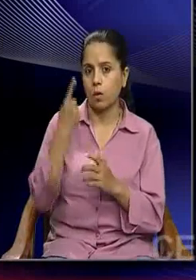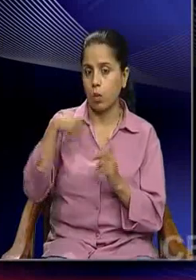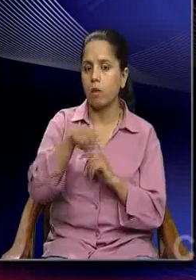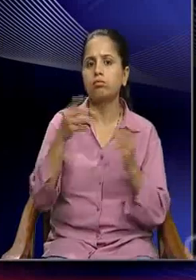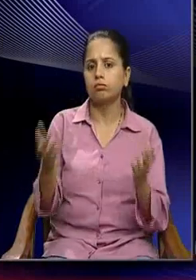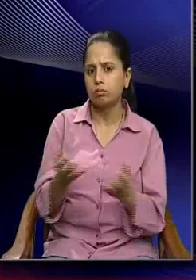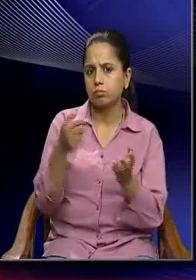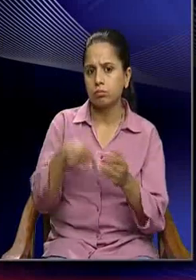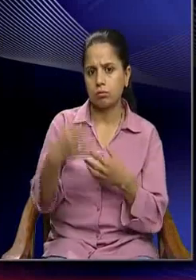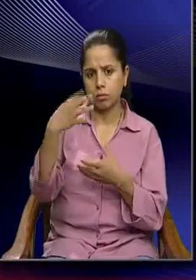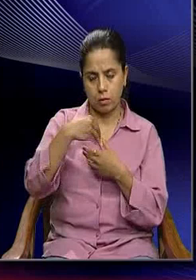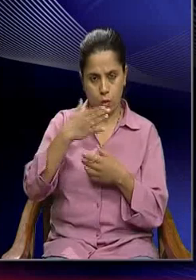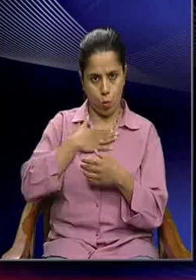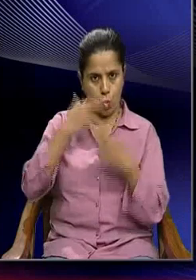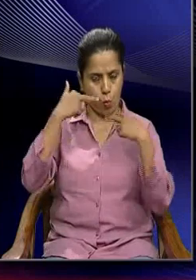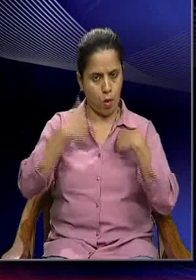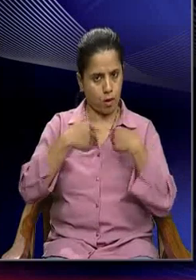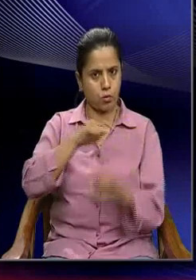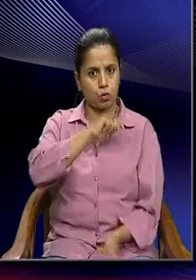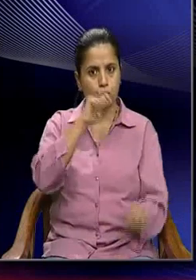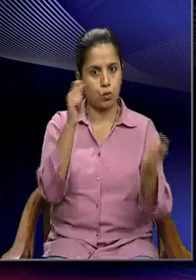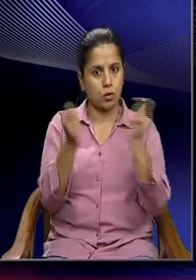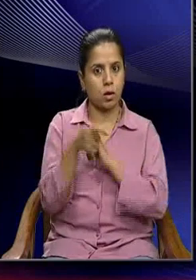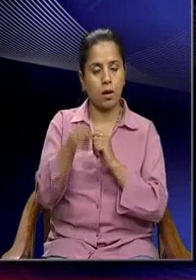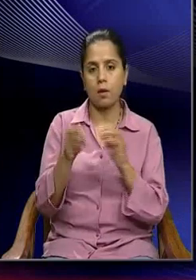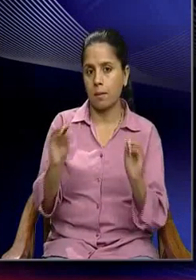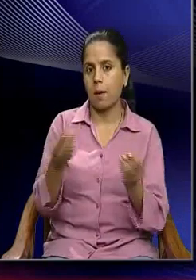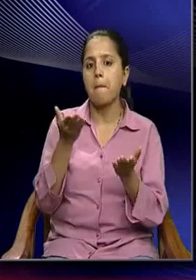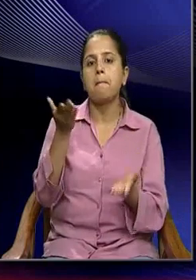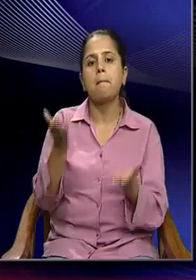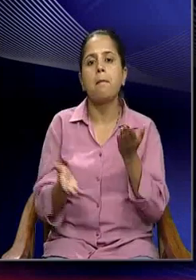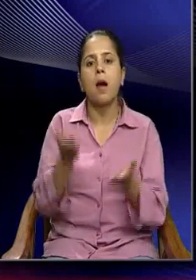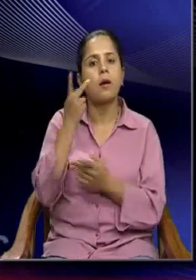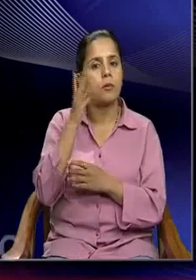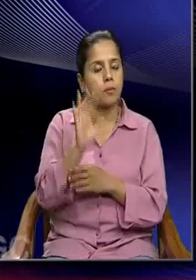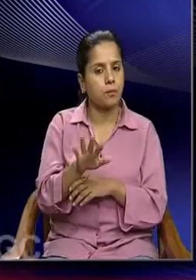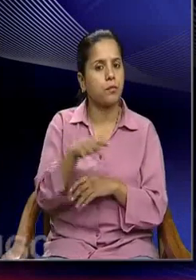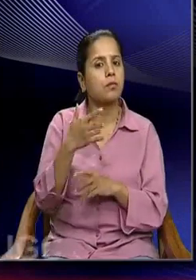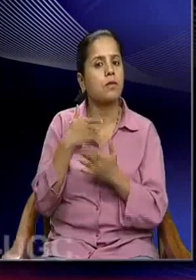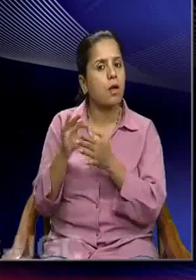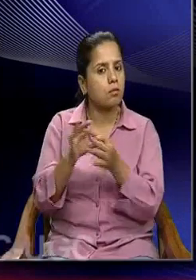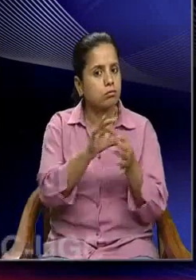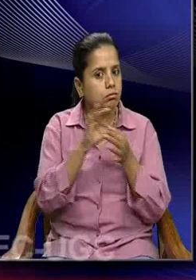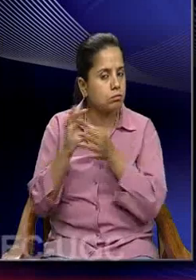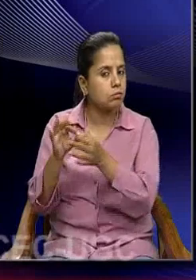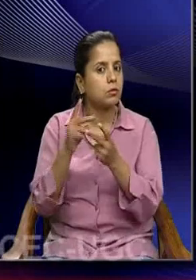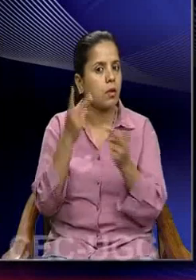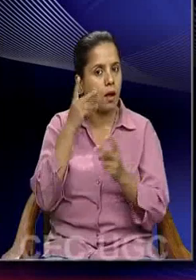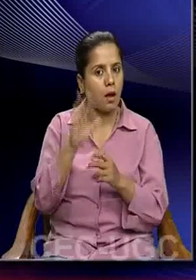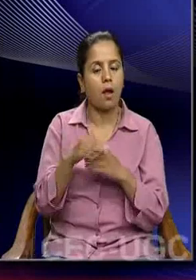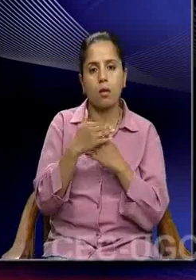fostering inner transformation and nurturing a balanced and harmonious relationship